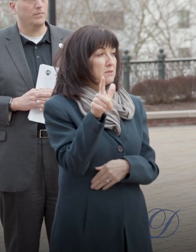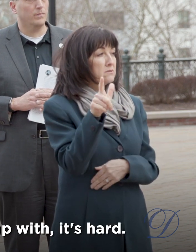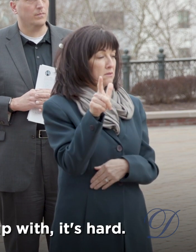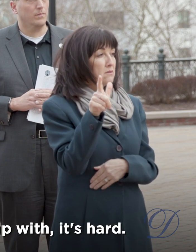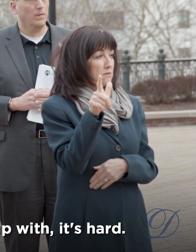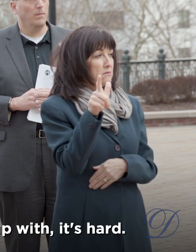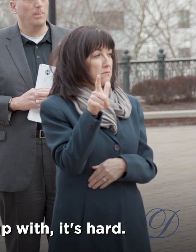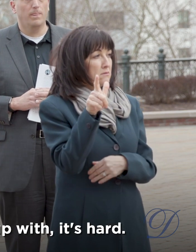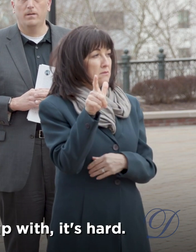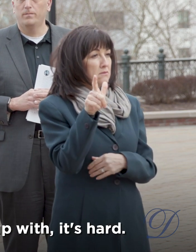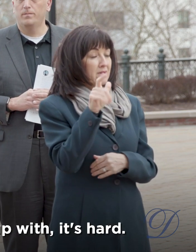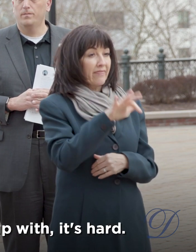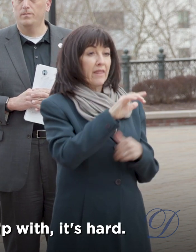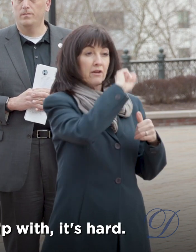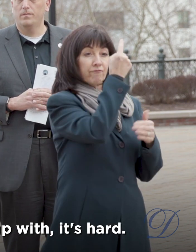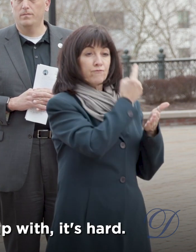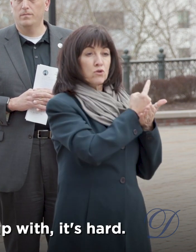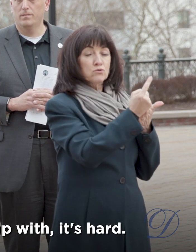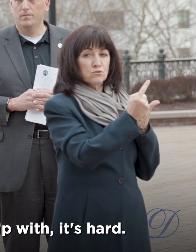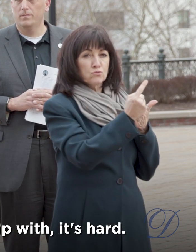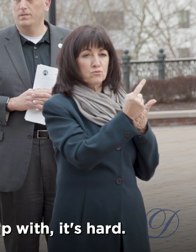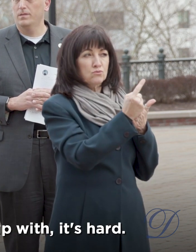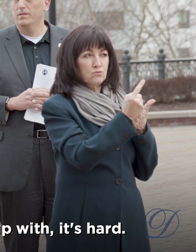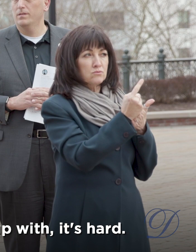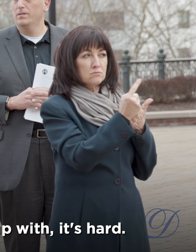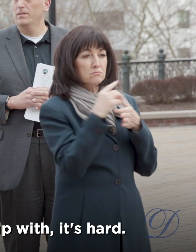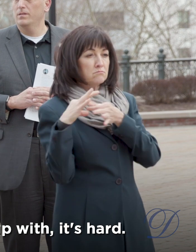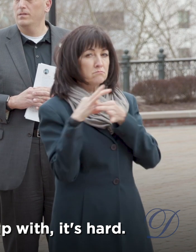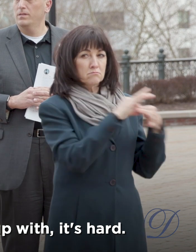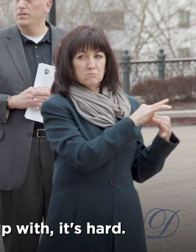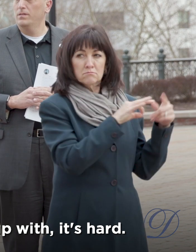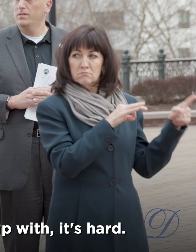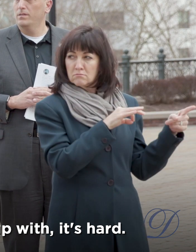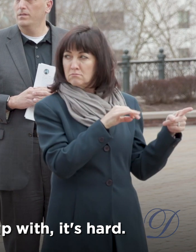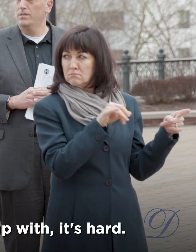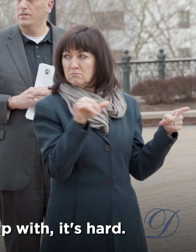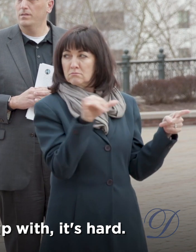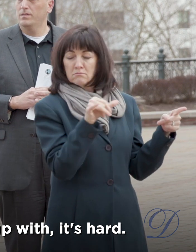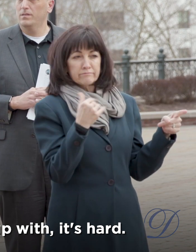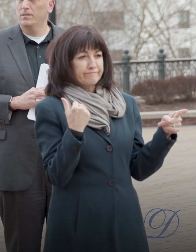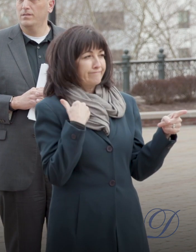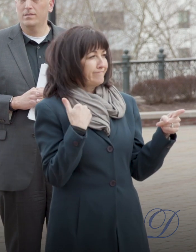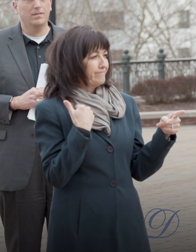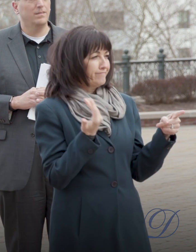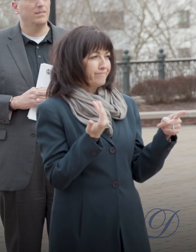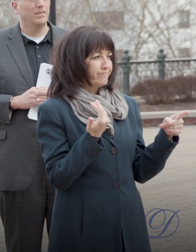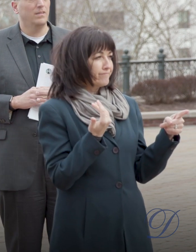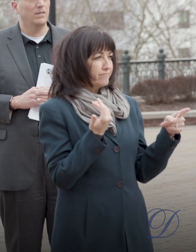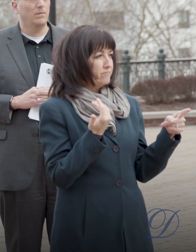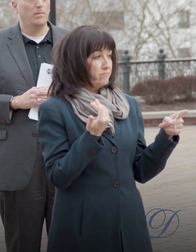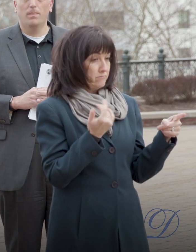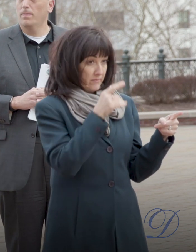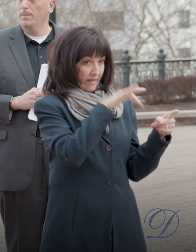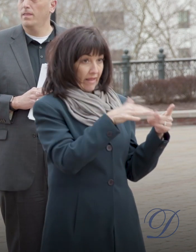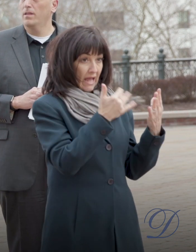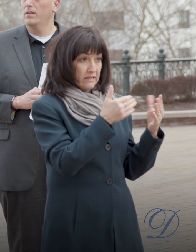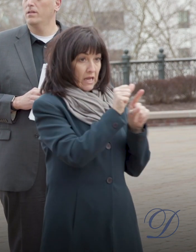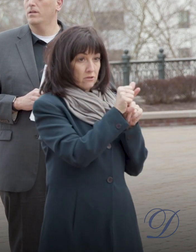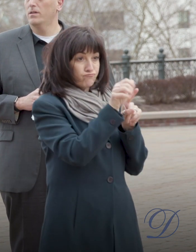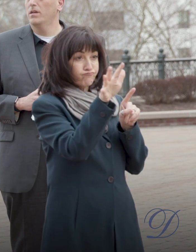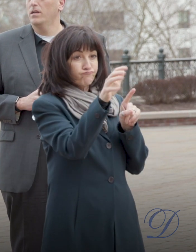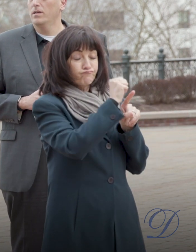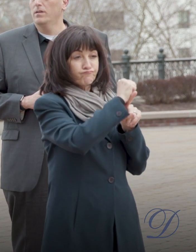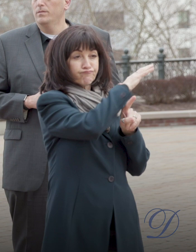been the epicenter of the first week. I think it's the same that we ended up with. I mean, it's hard to Is that say. spider webbing out at all,